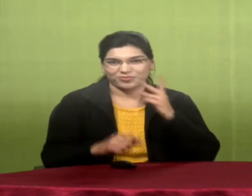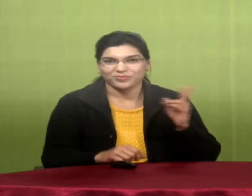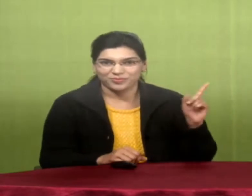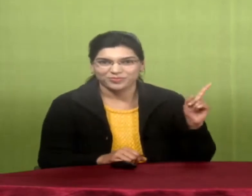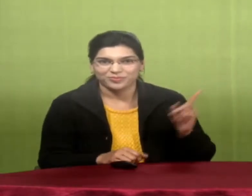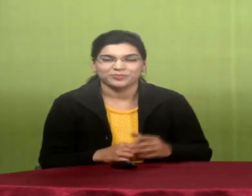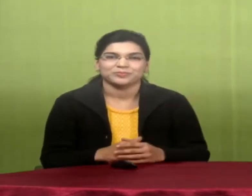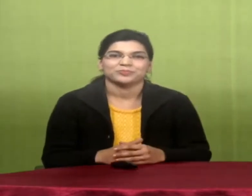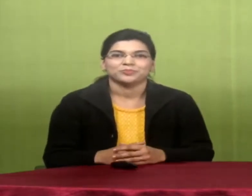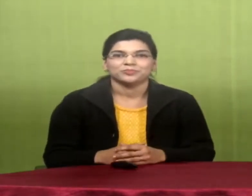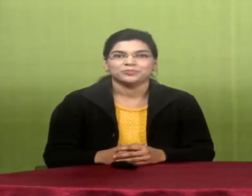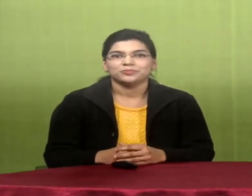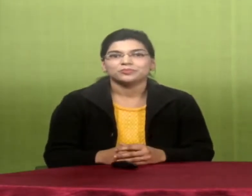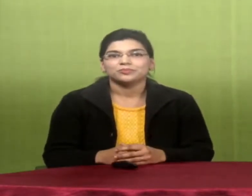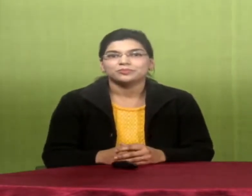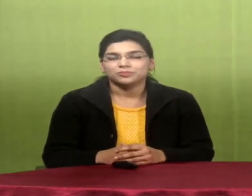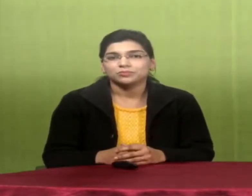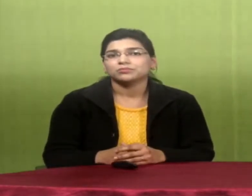The poem that we are doing today